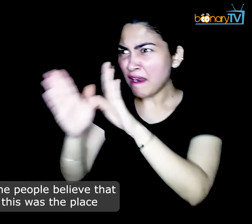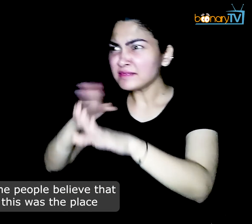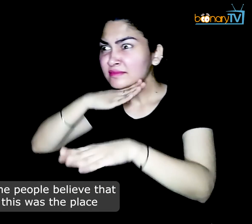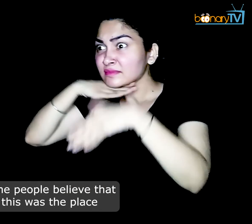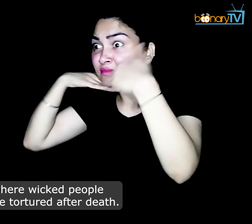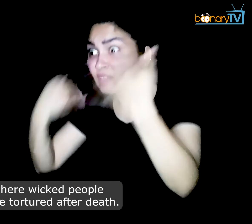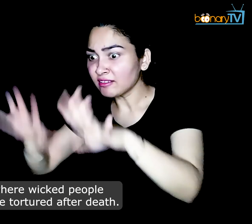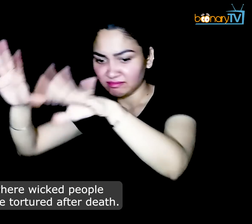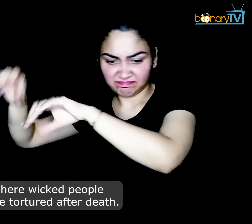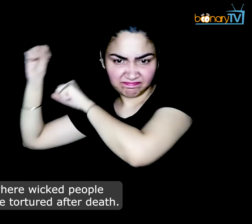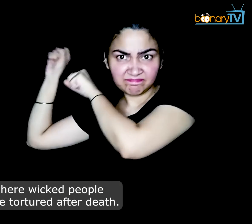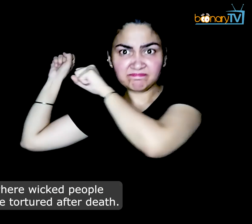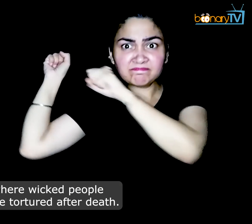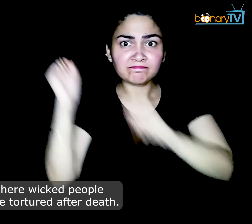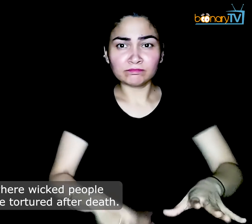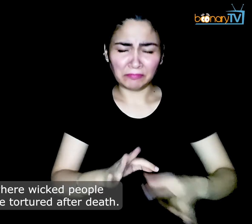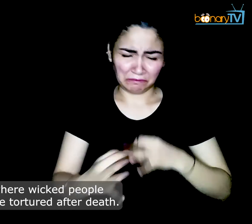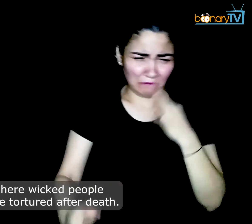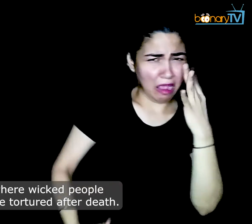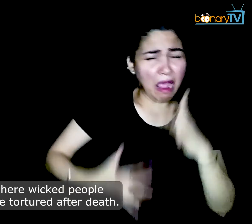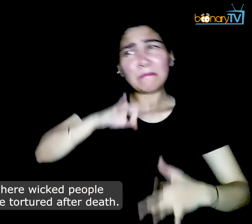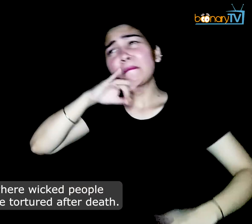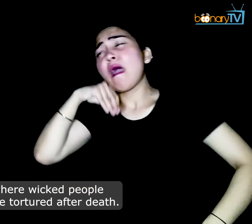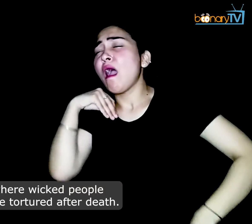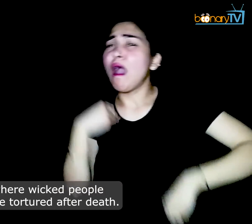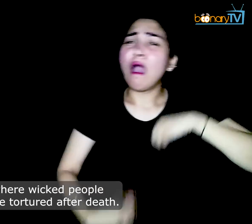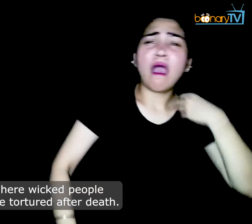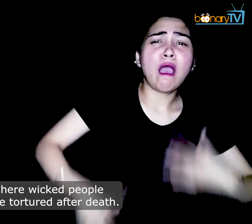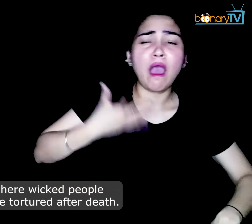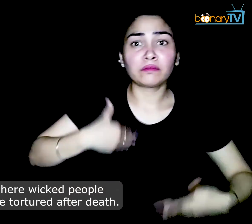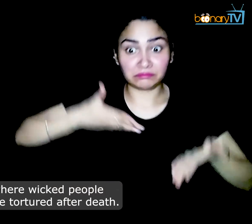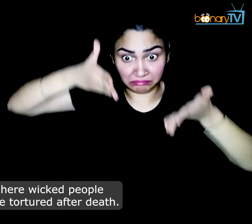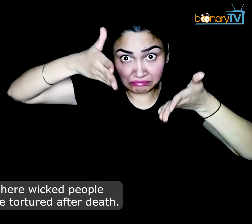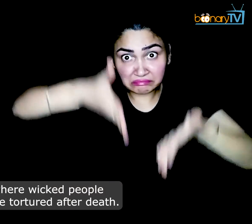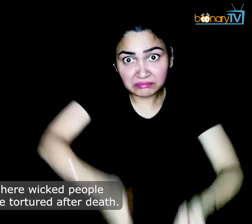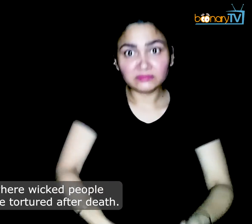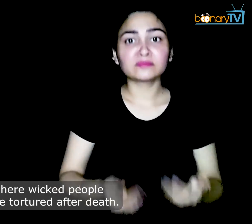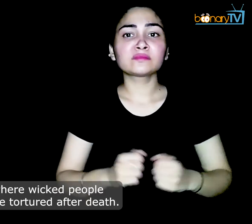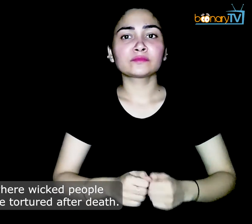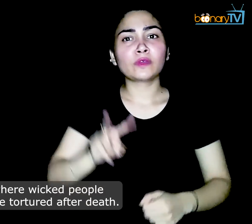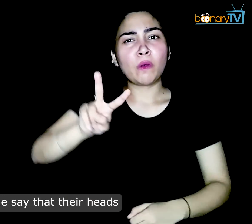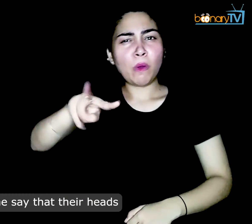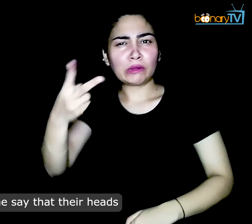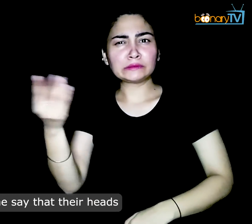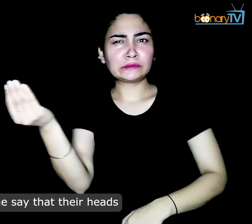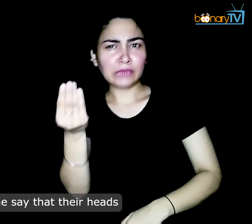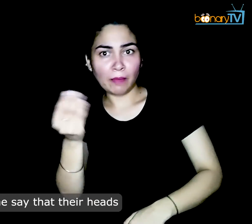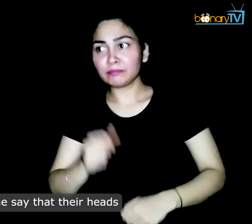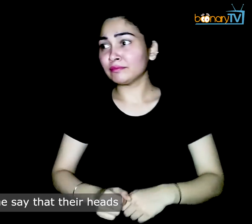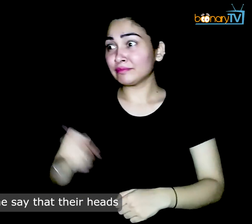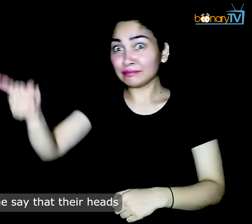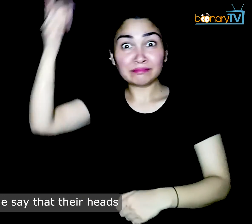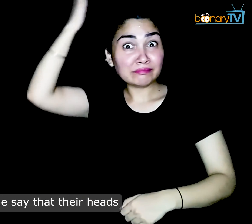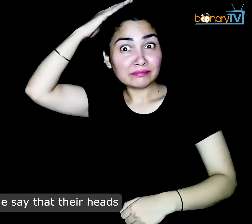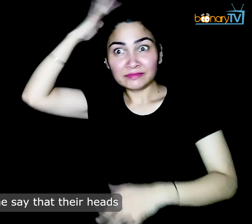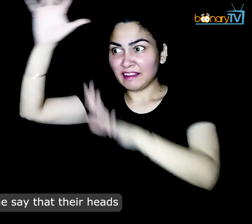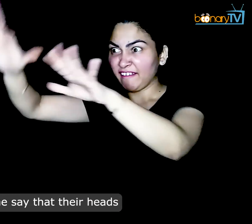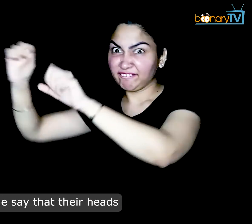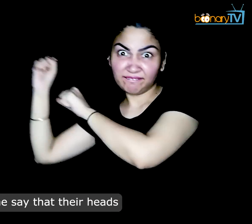where wicked people were tortured after death. Some say that their heads